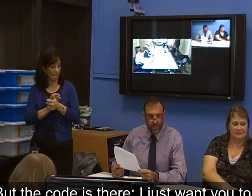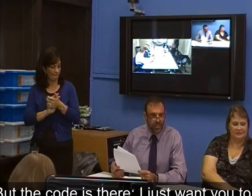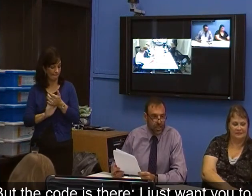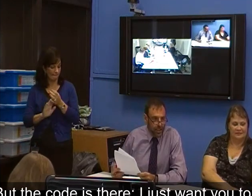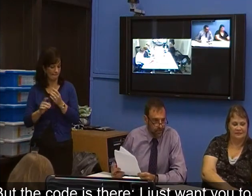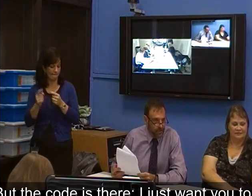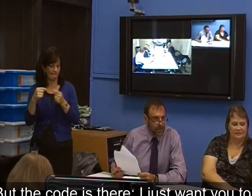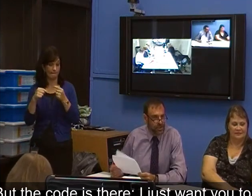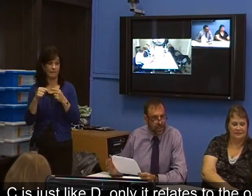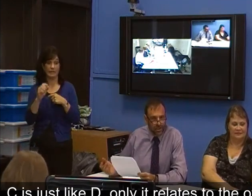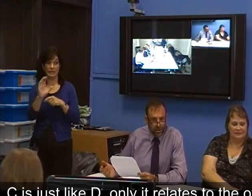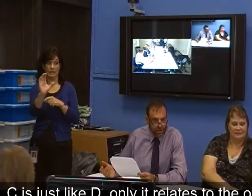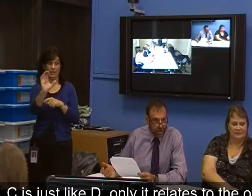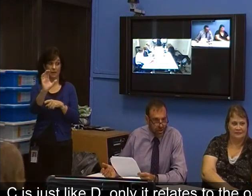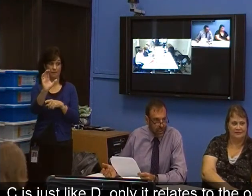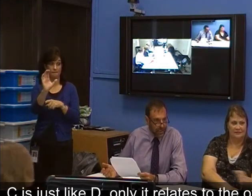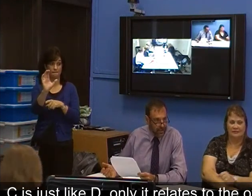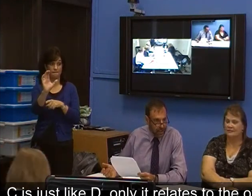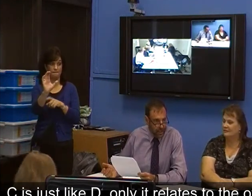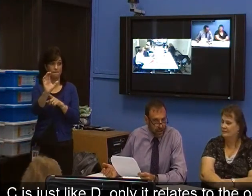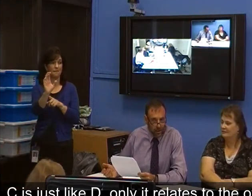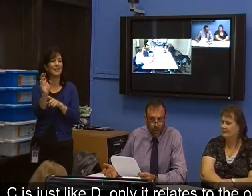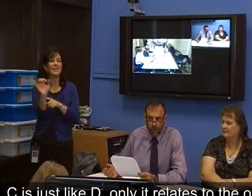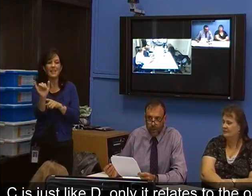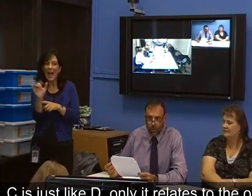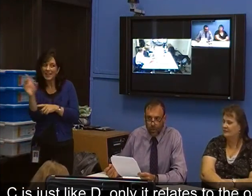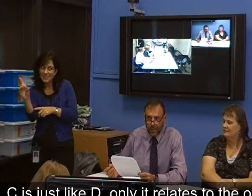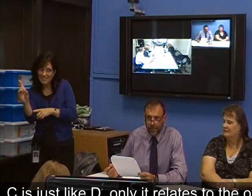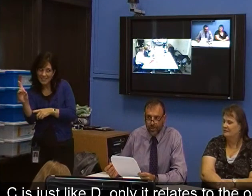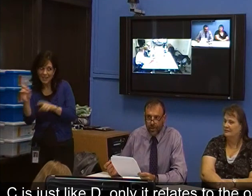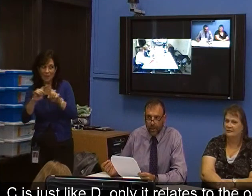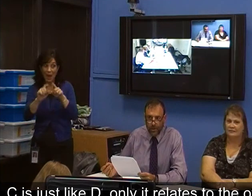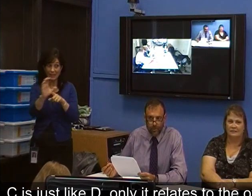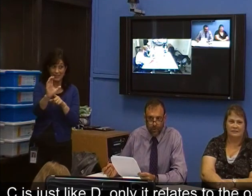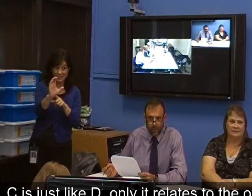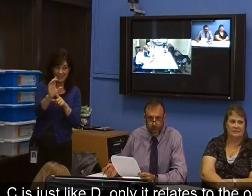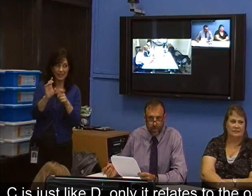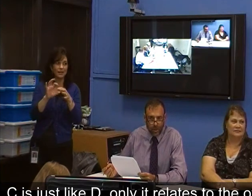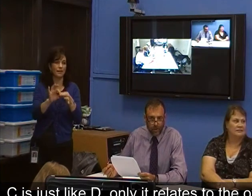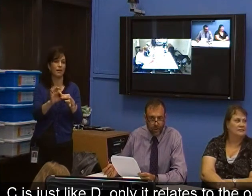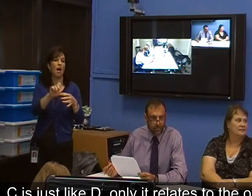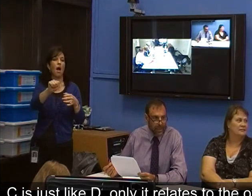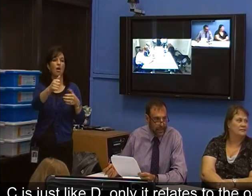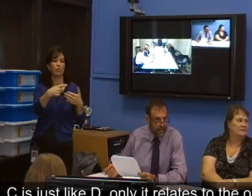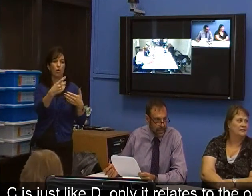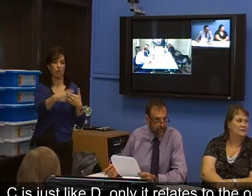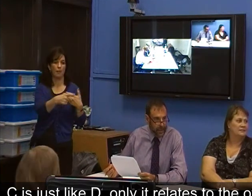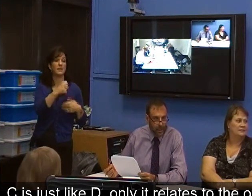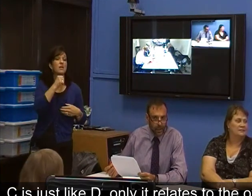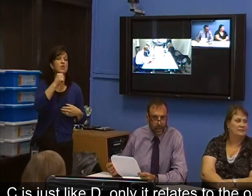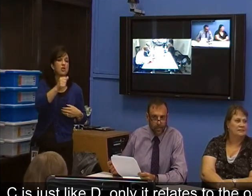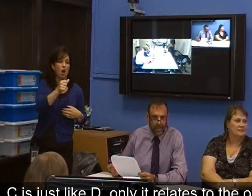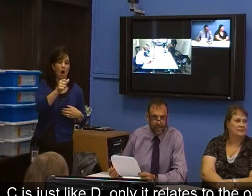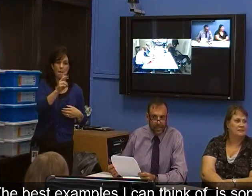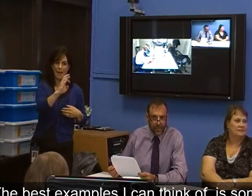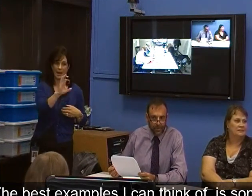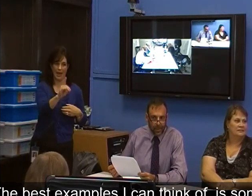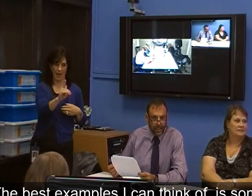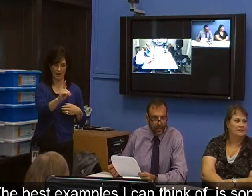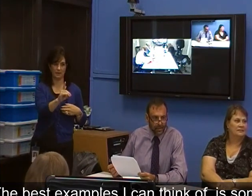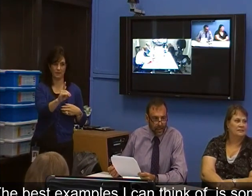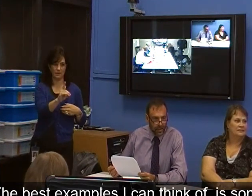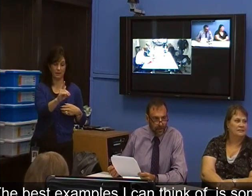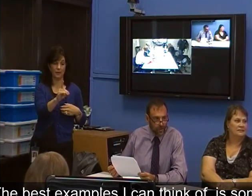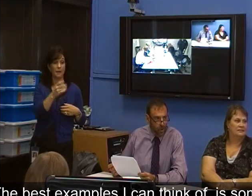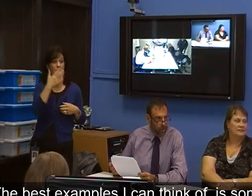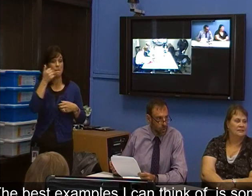Back to C. C is just like D, only it relates to the other programs other than Medicaid. The best example